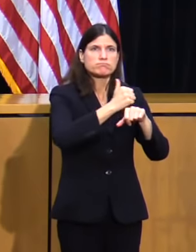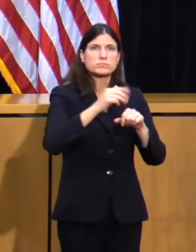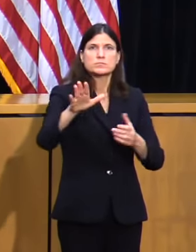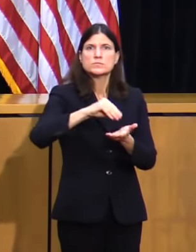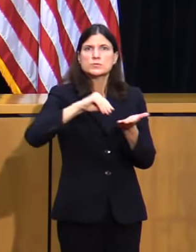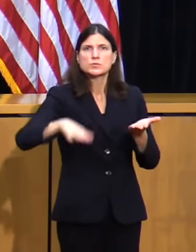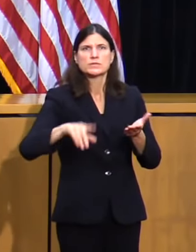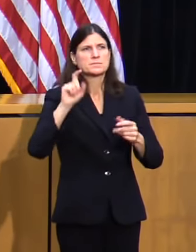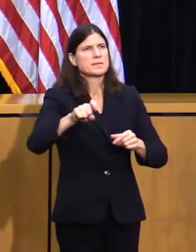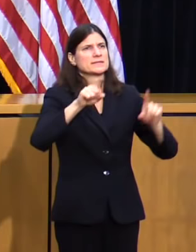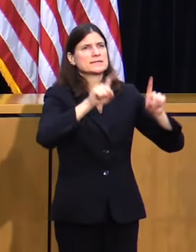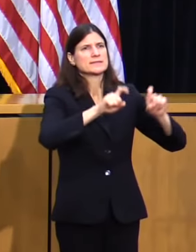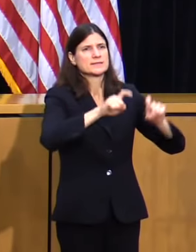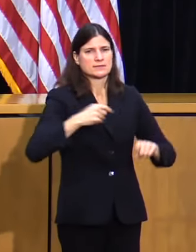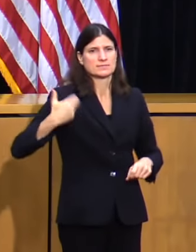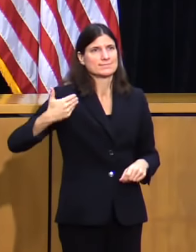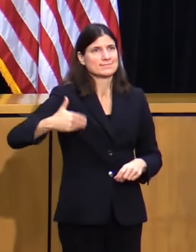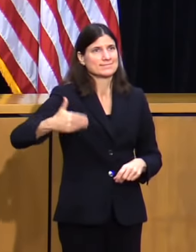the right things.